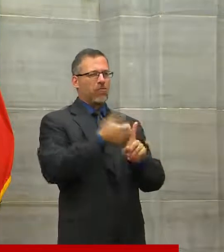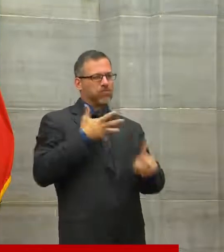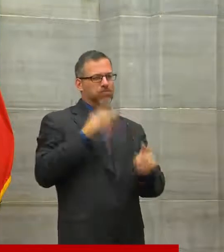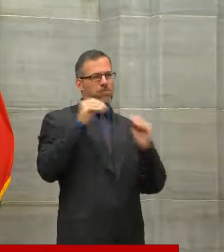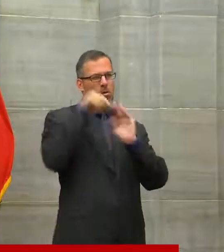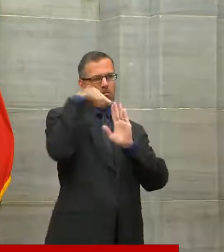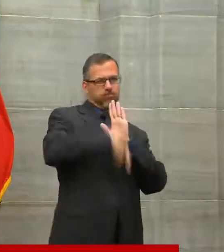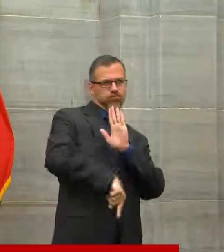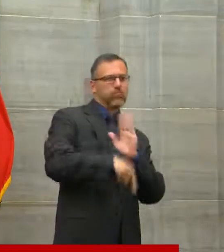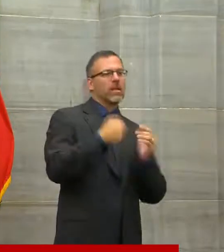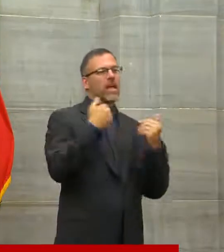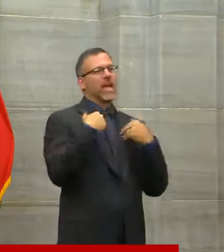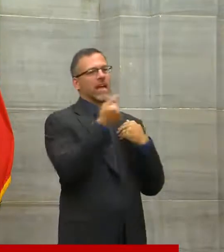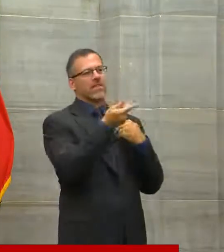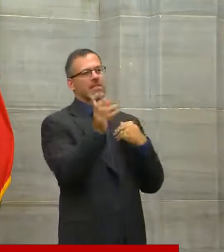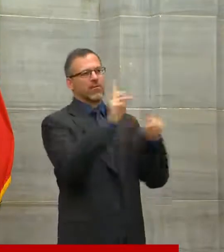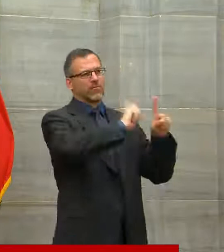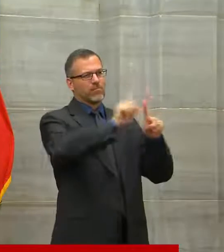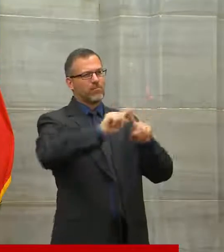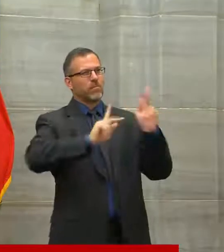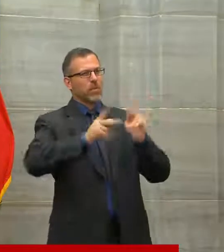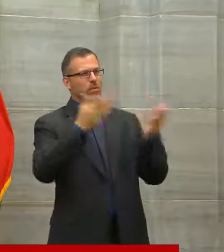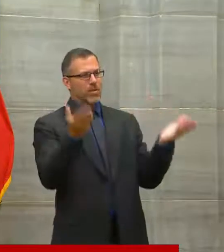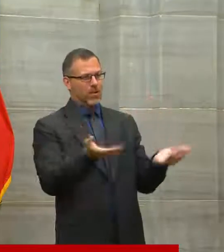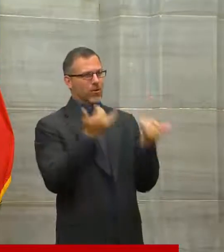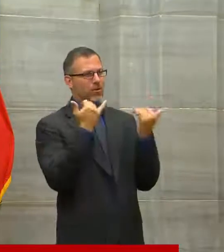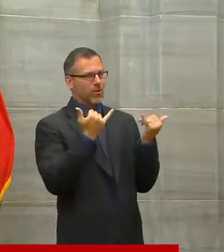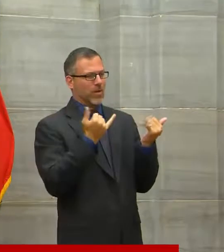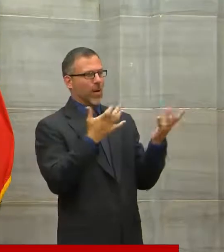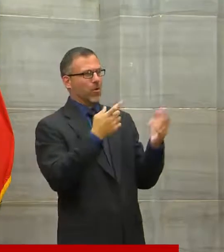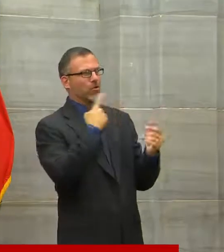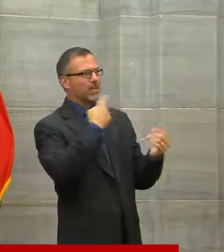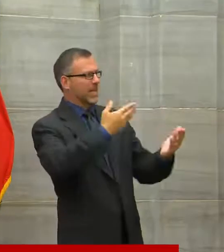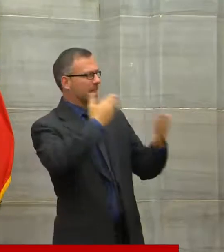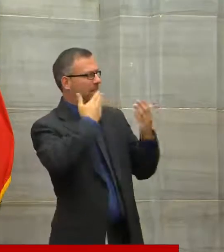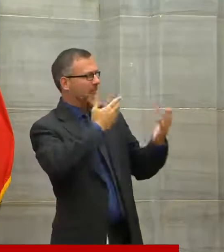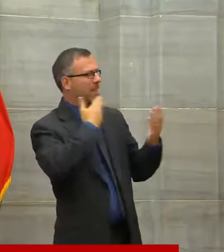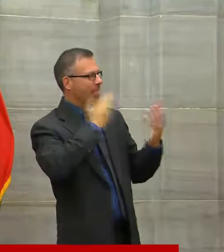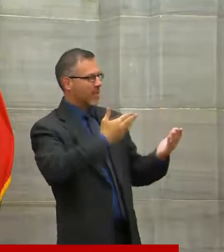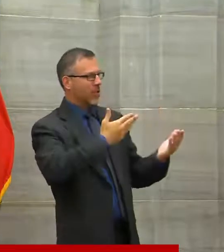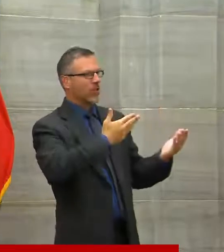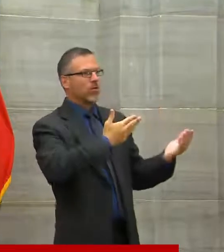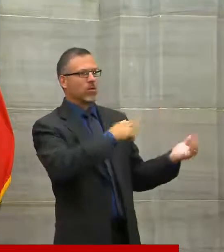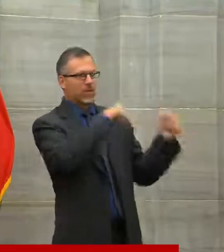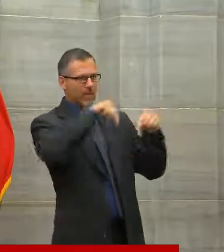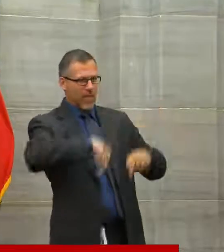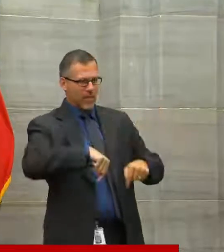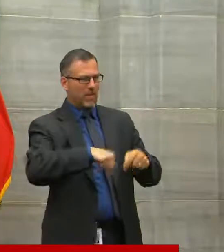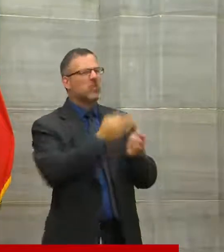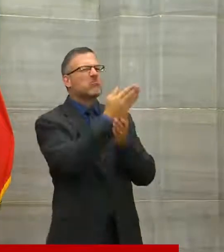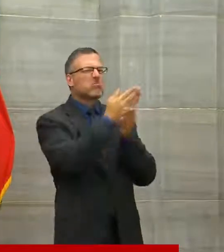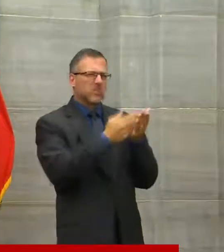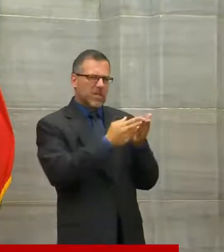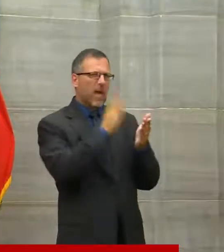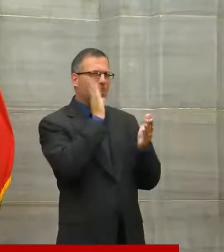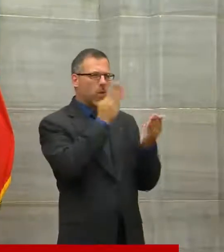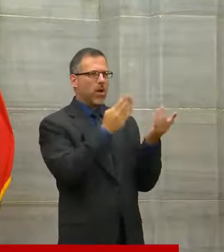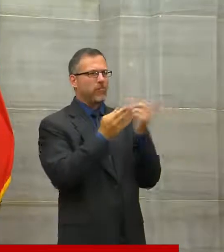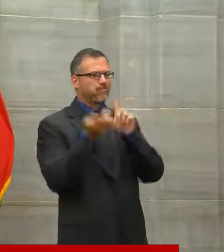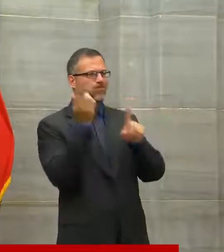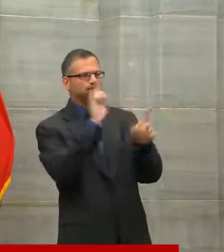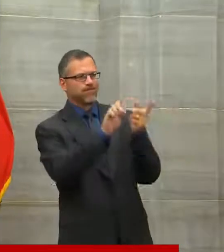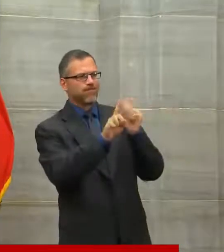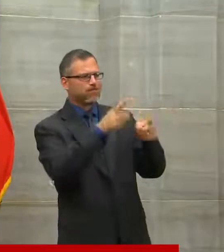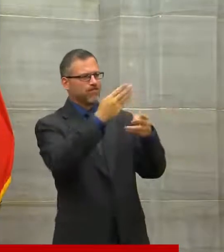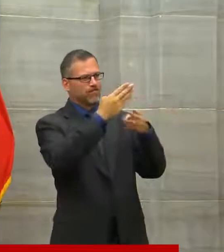here today that I want to acknowledge and thank you for being here. And in a few minutes, some of them will share perspectives. But in